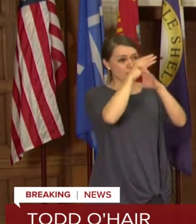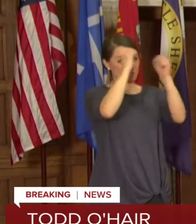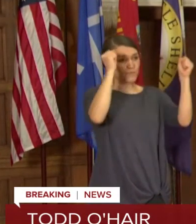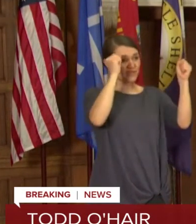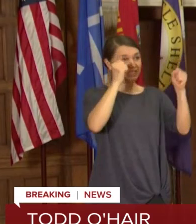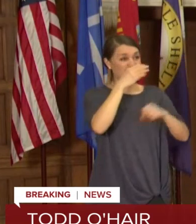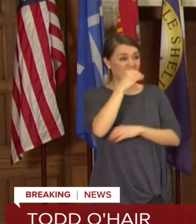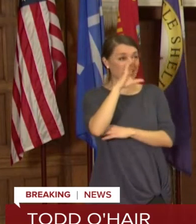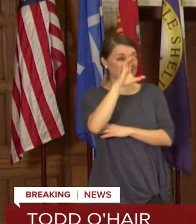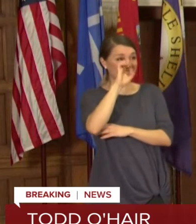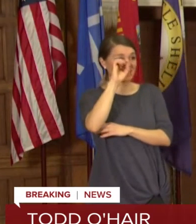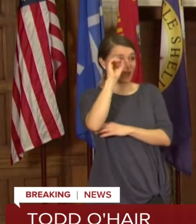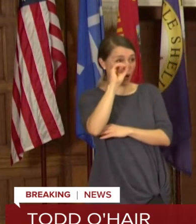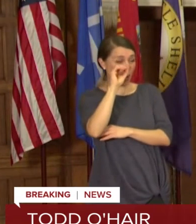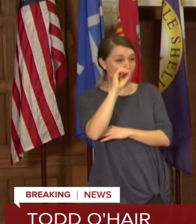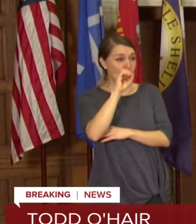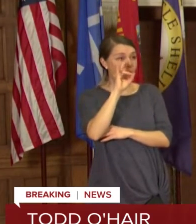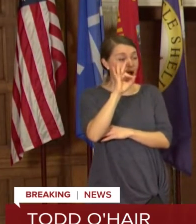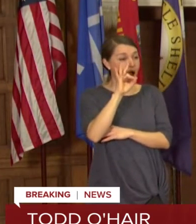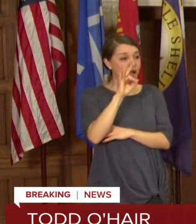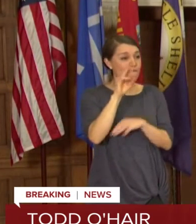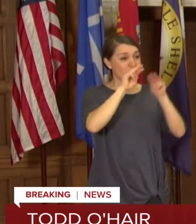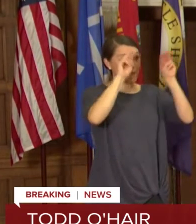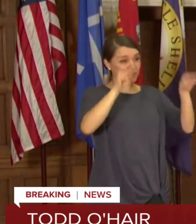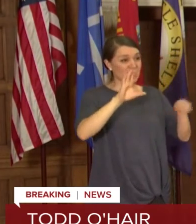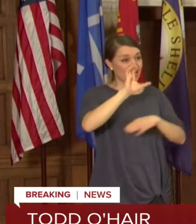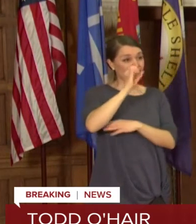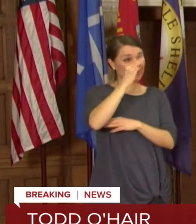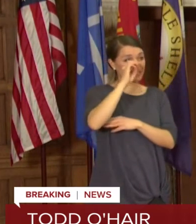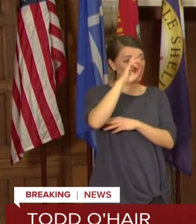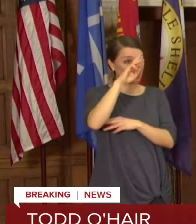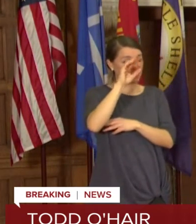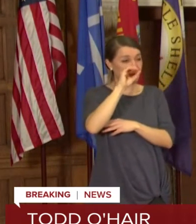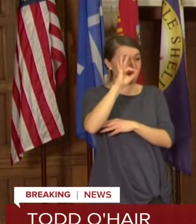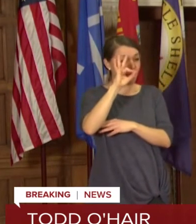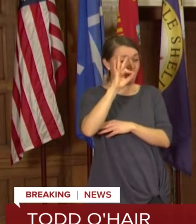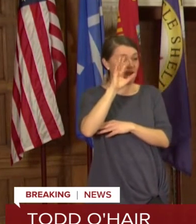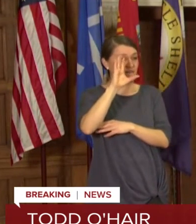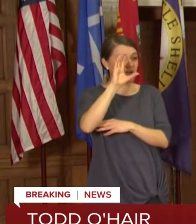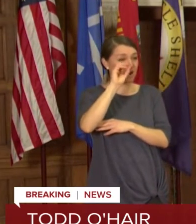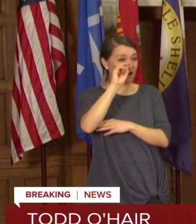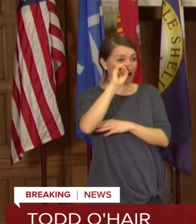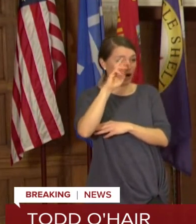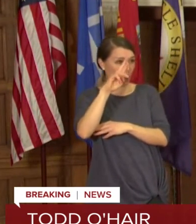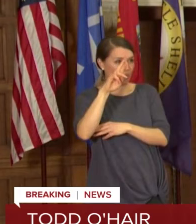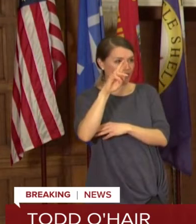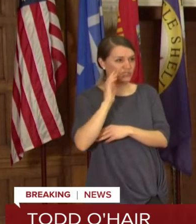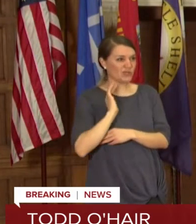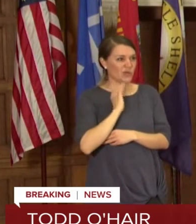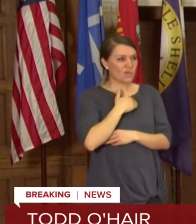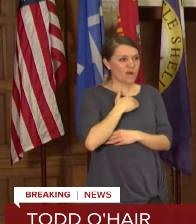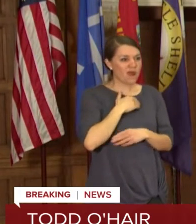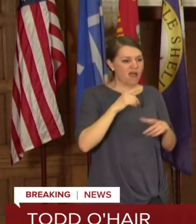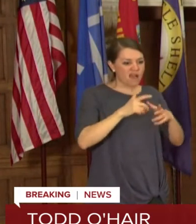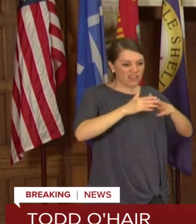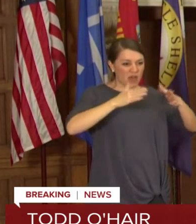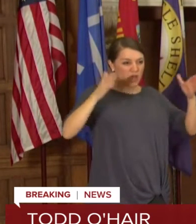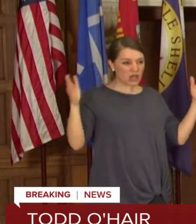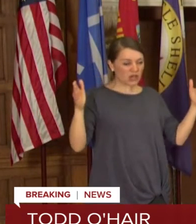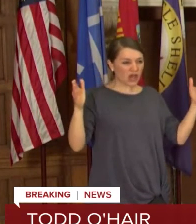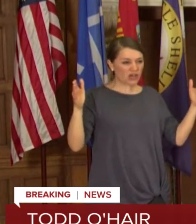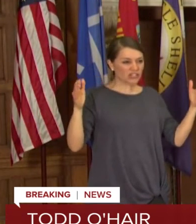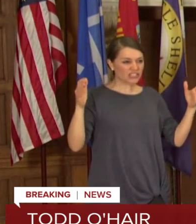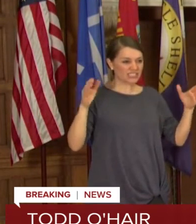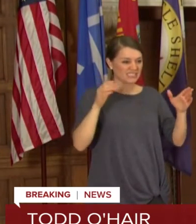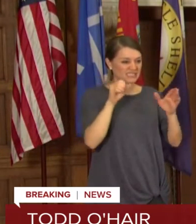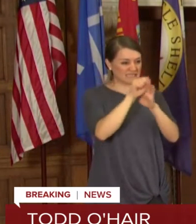Montana Chamber of Commerce. The Montana Chamber of Commerce is Montana's largest statewide business